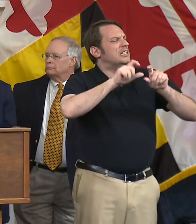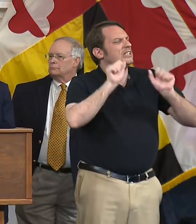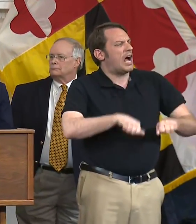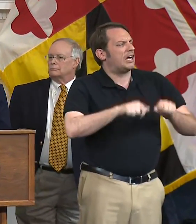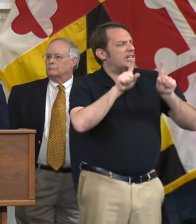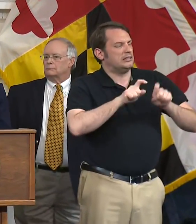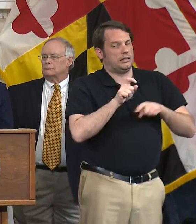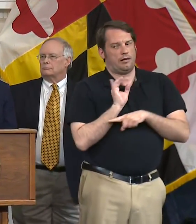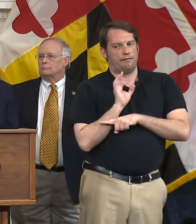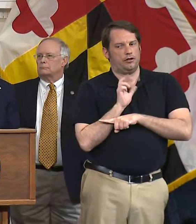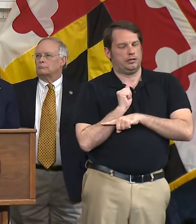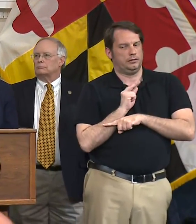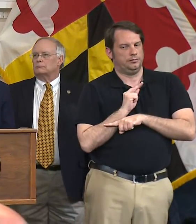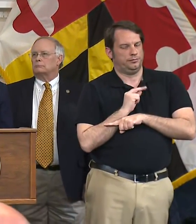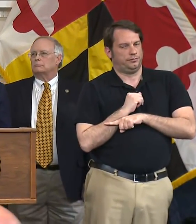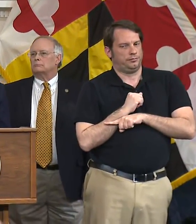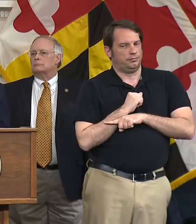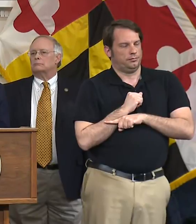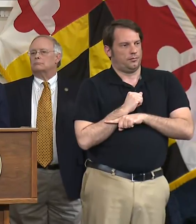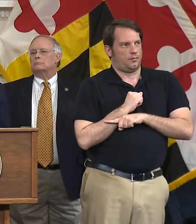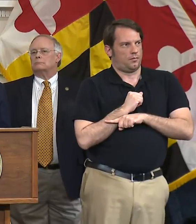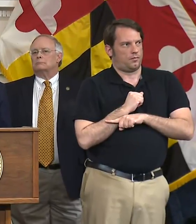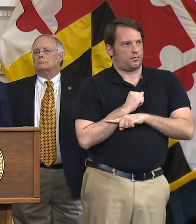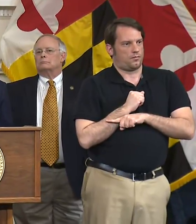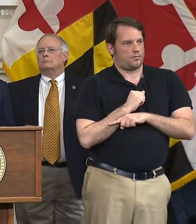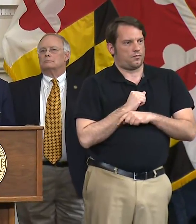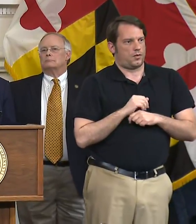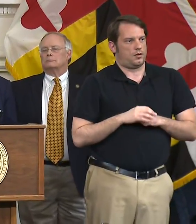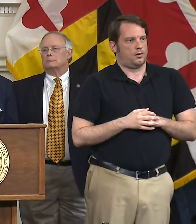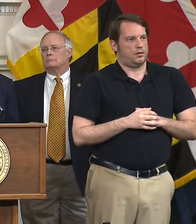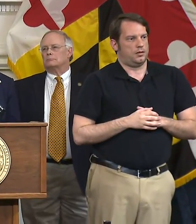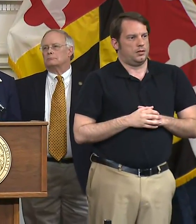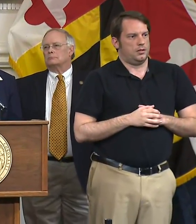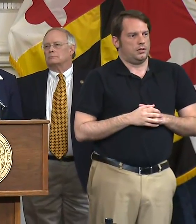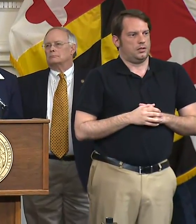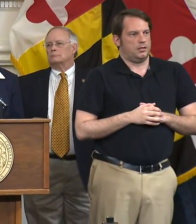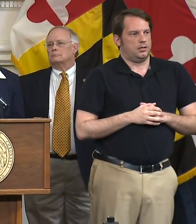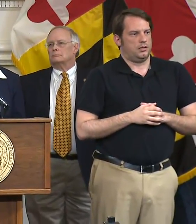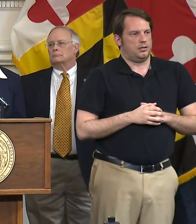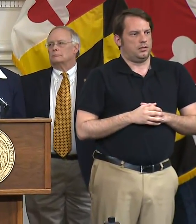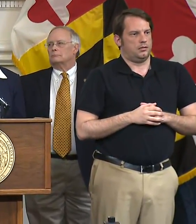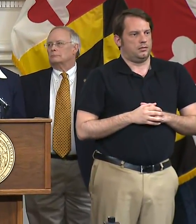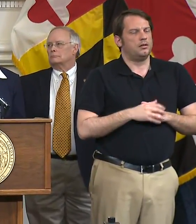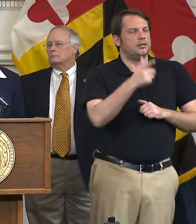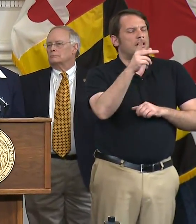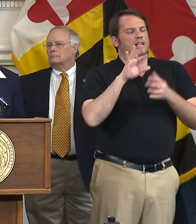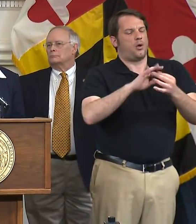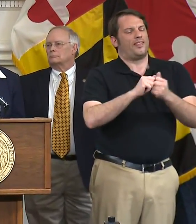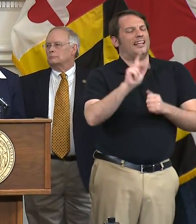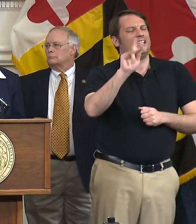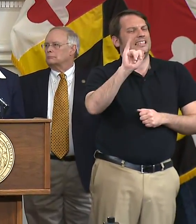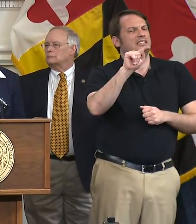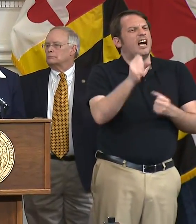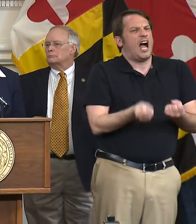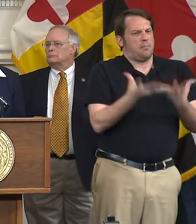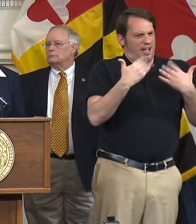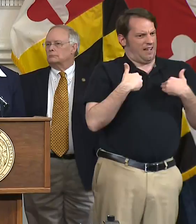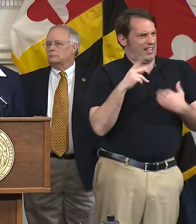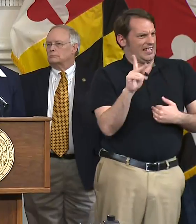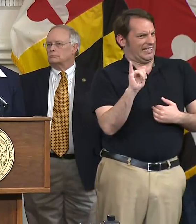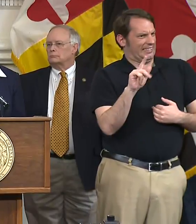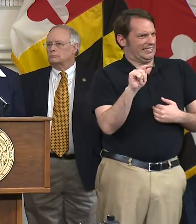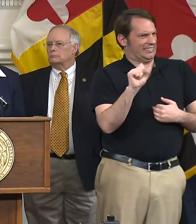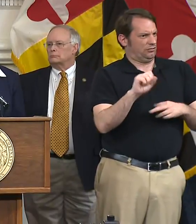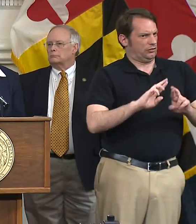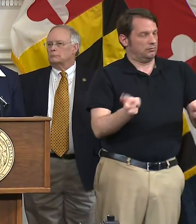Thank you, Governor. With regard to the kits available in the public health lab, we have over 1,000 kits at this point. We